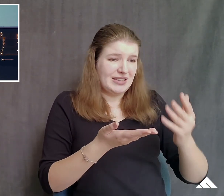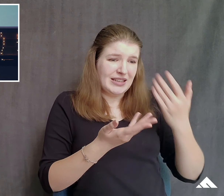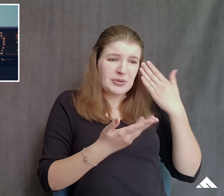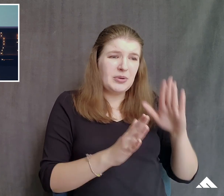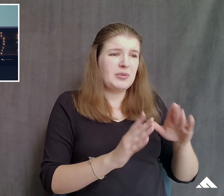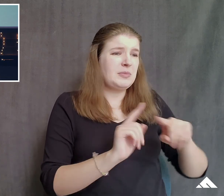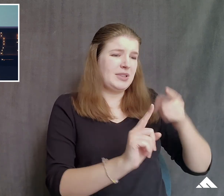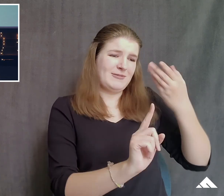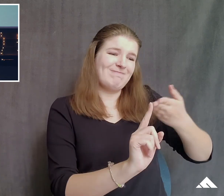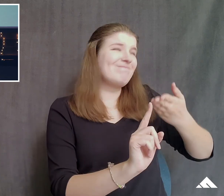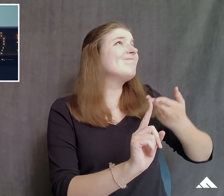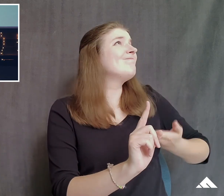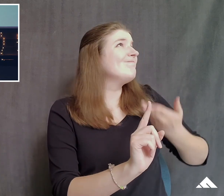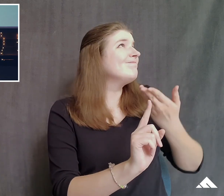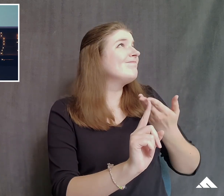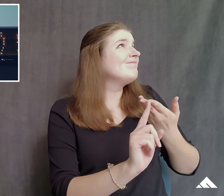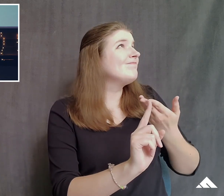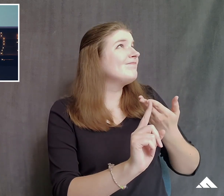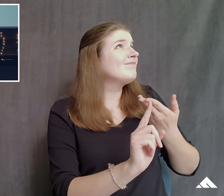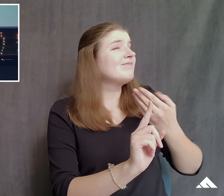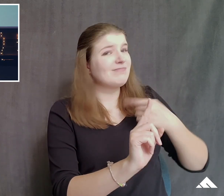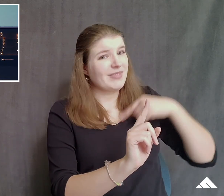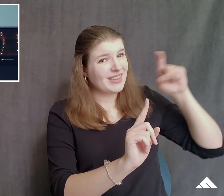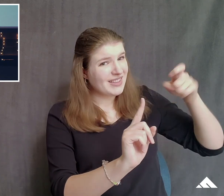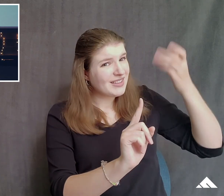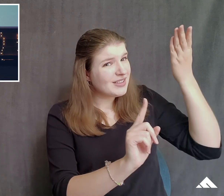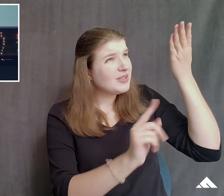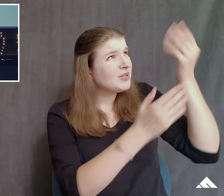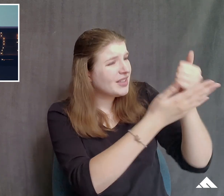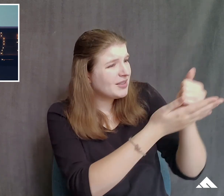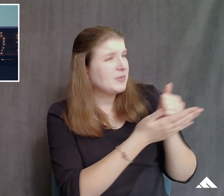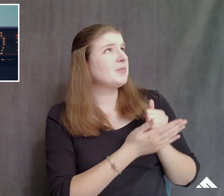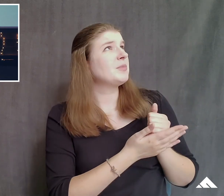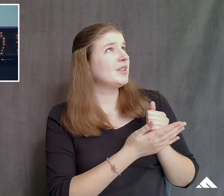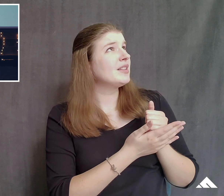is the person, God. I need you to help me